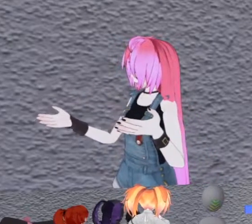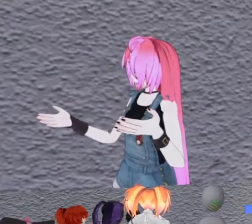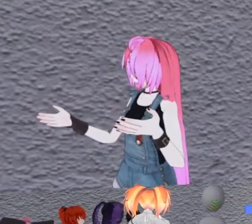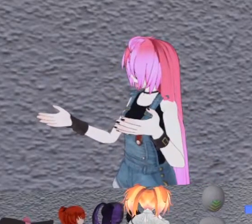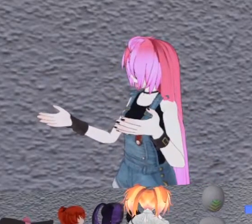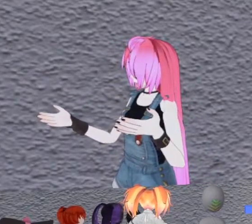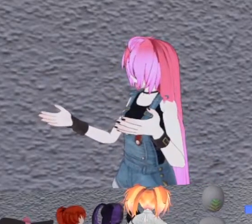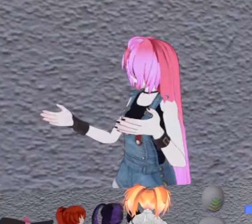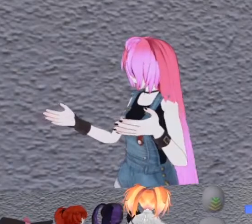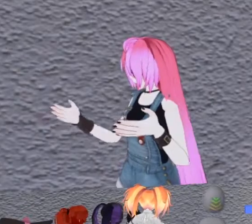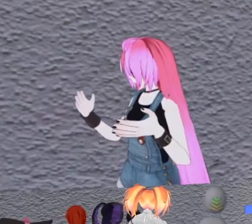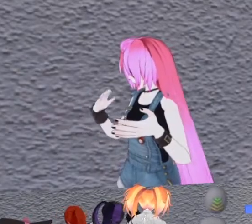Bending?